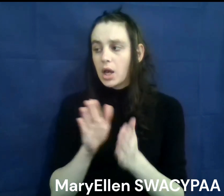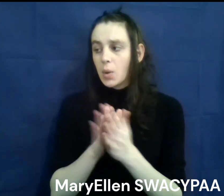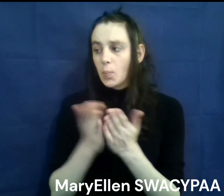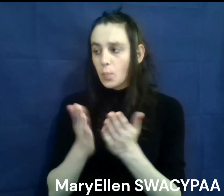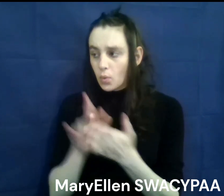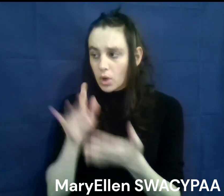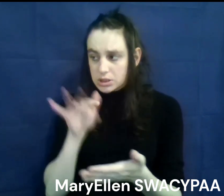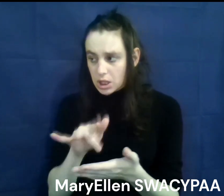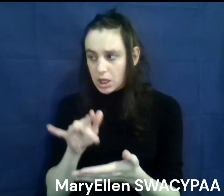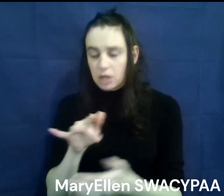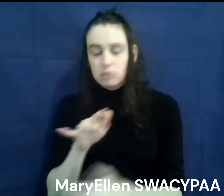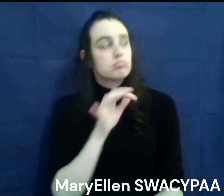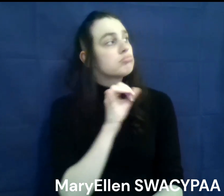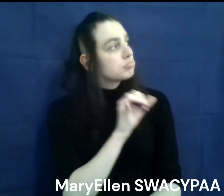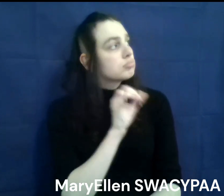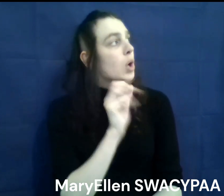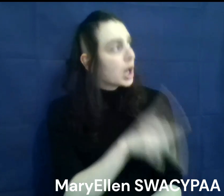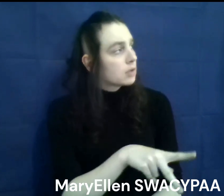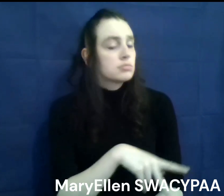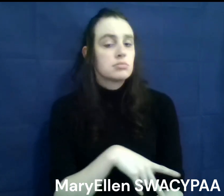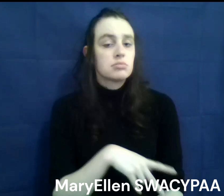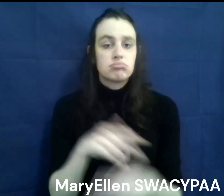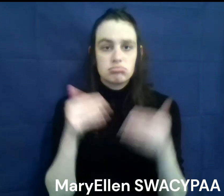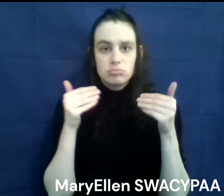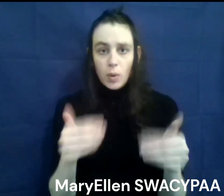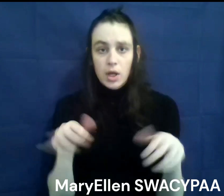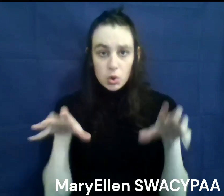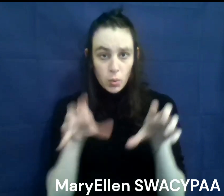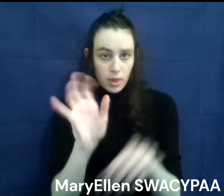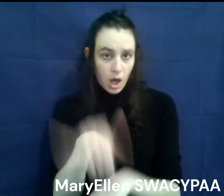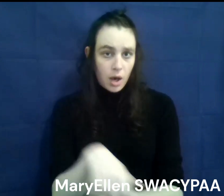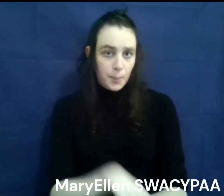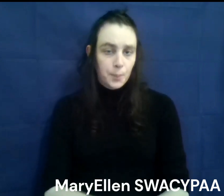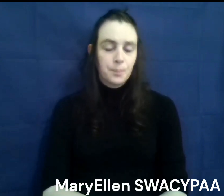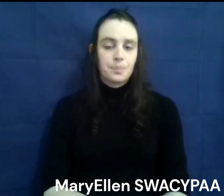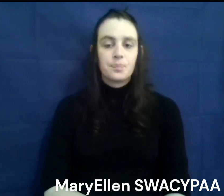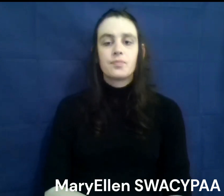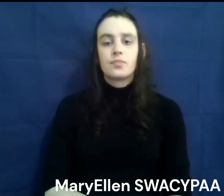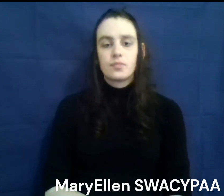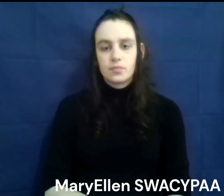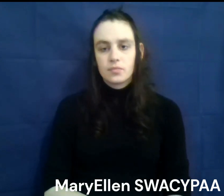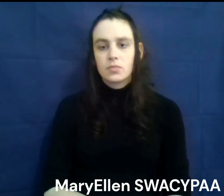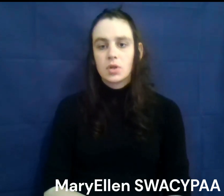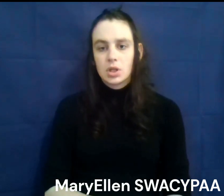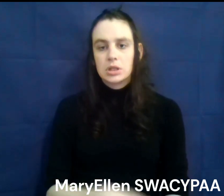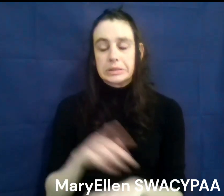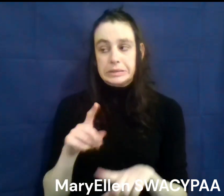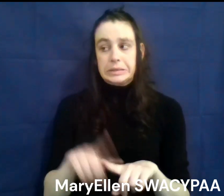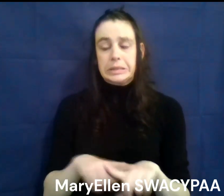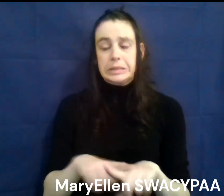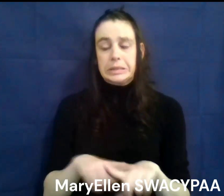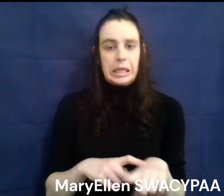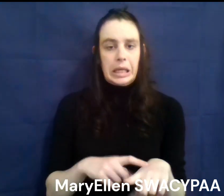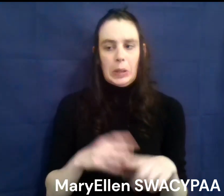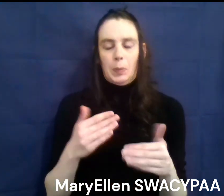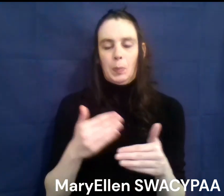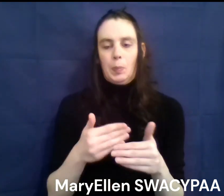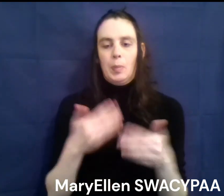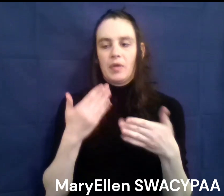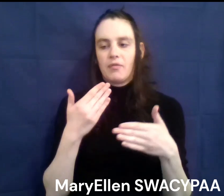And I did. And it took a while for things to feel a little